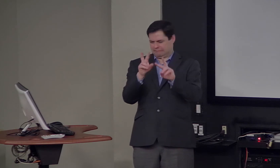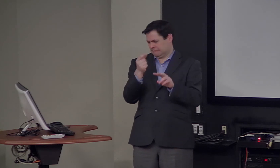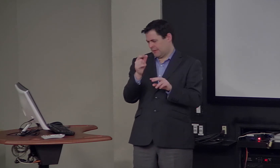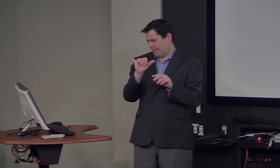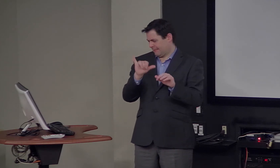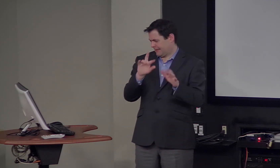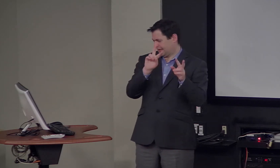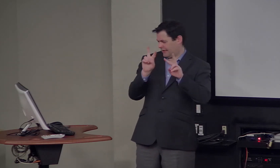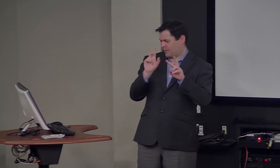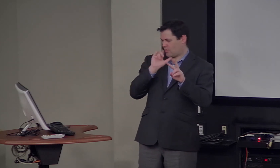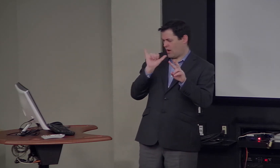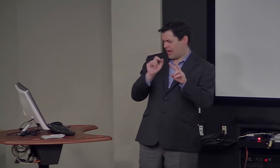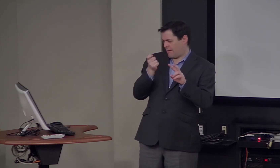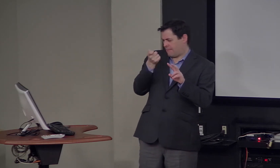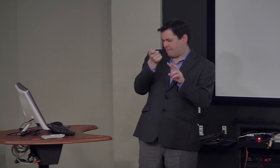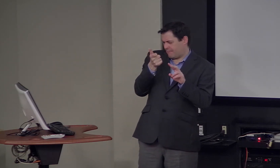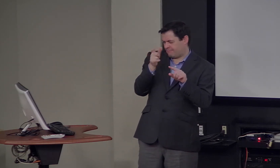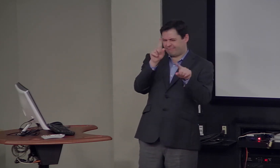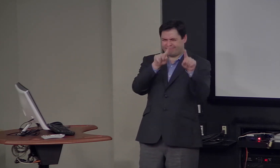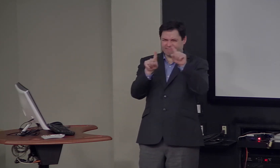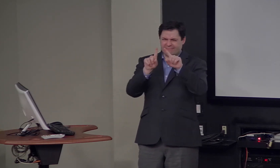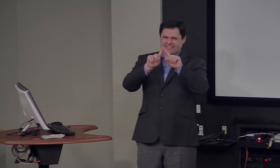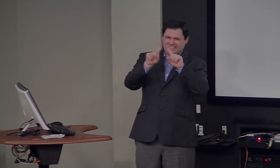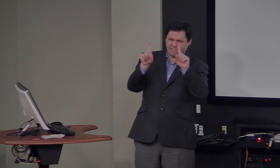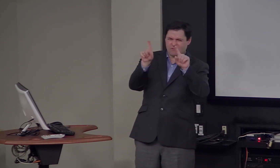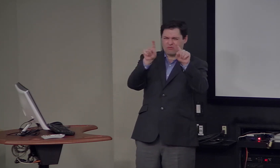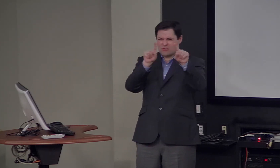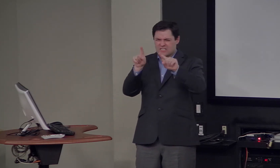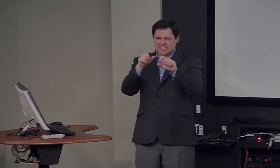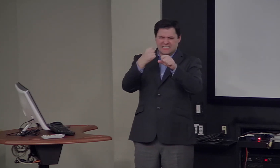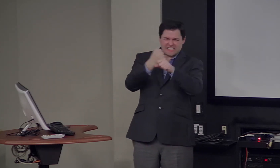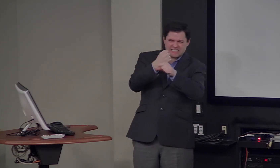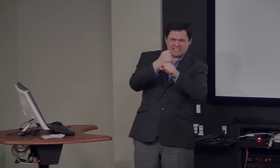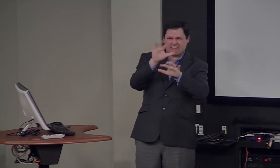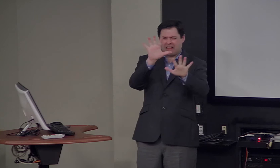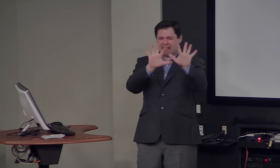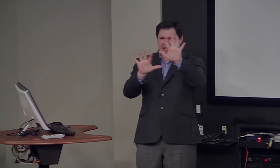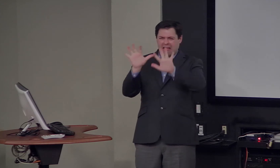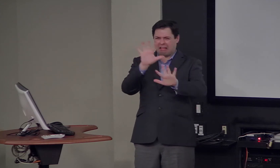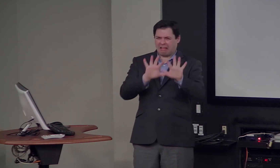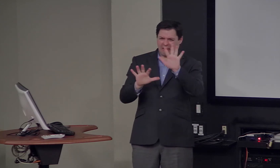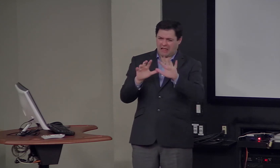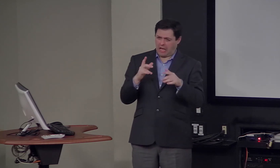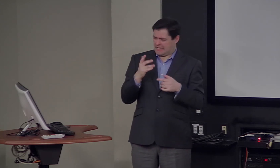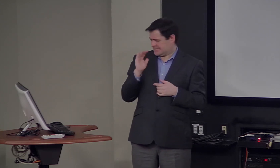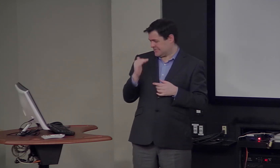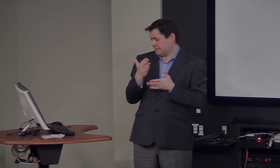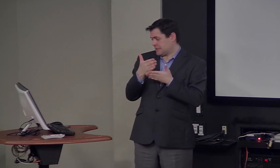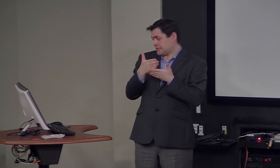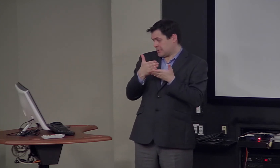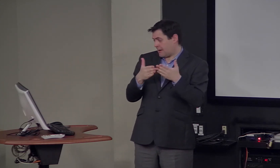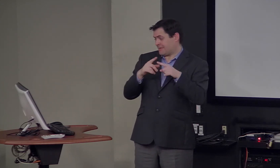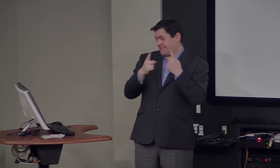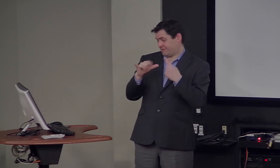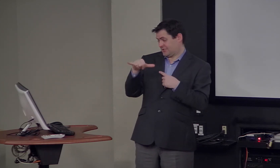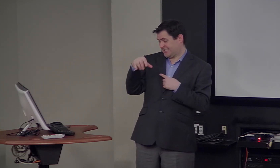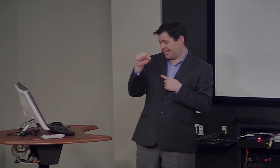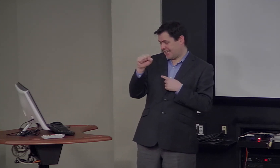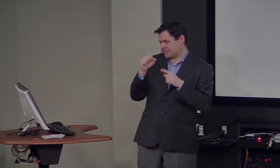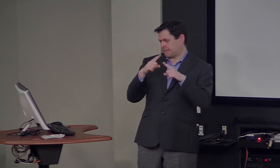Again, I'm showing you some stats here that might not have a lot of meaning for you. It looks as if there are some differences between our student versus expert group. There